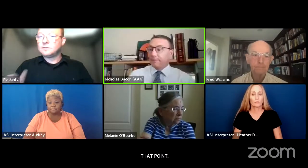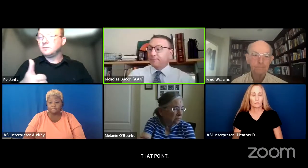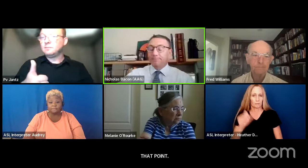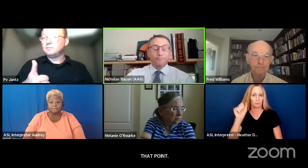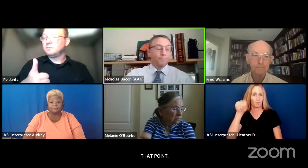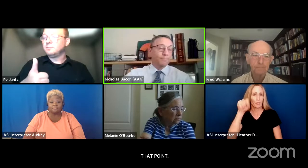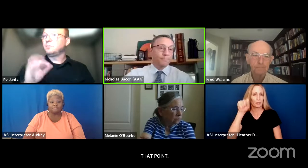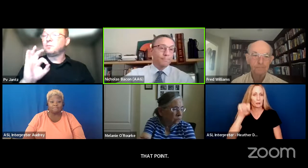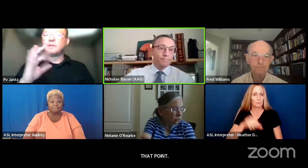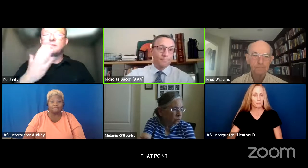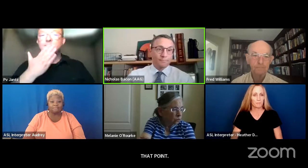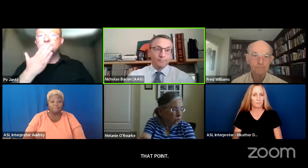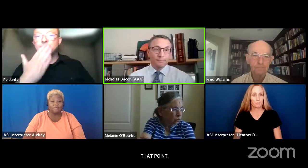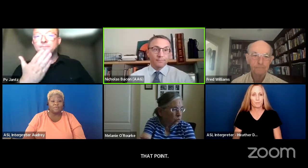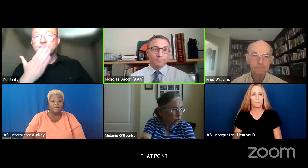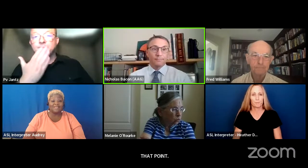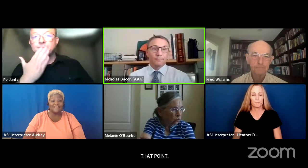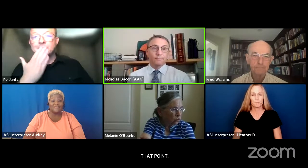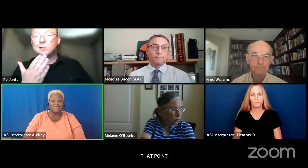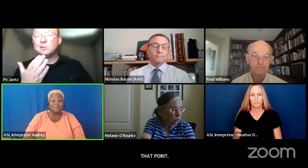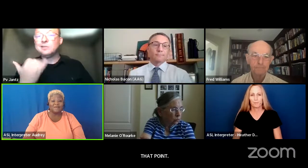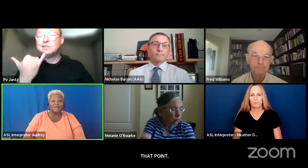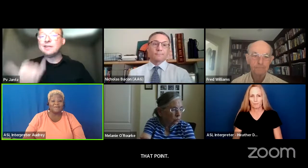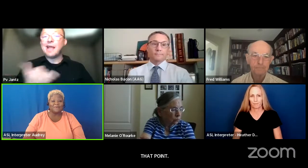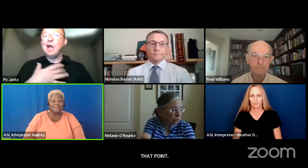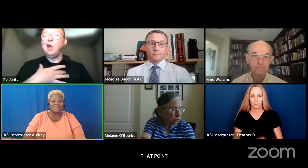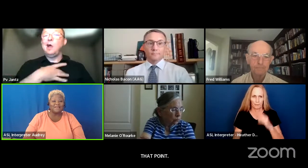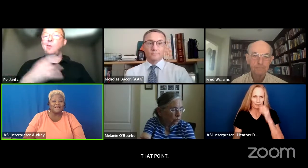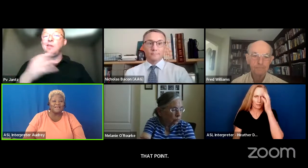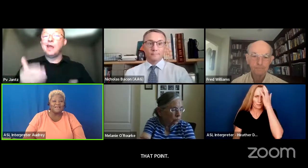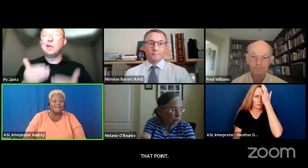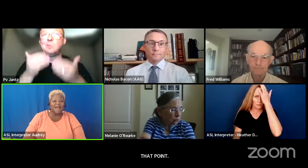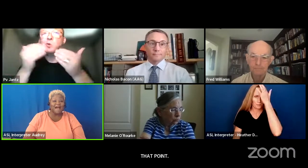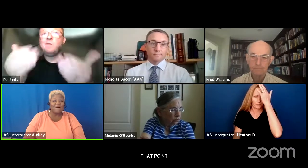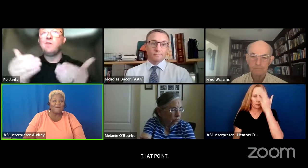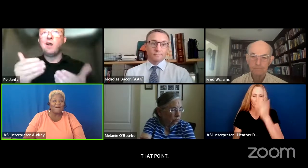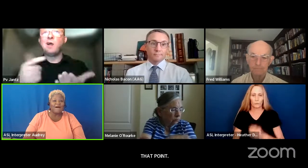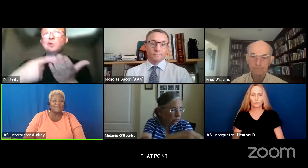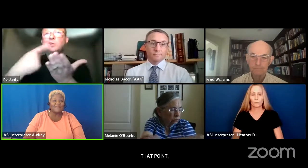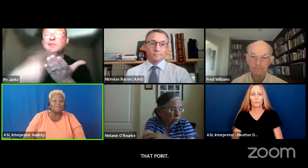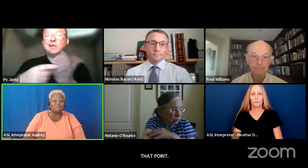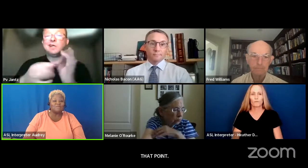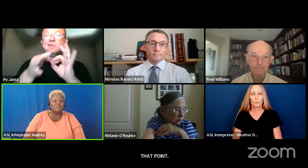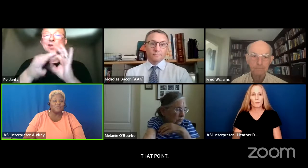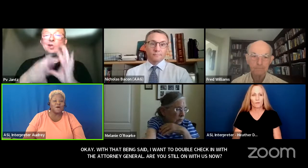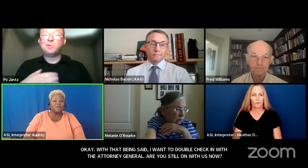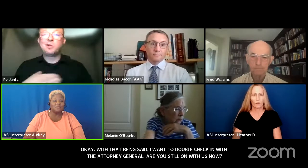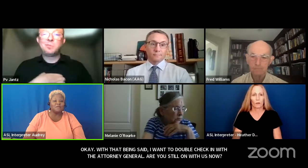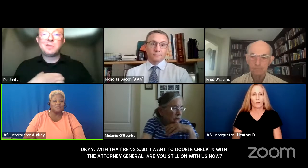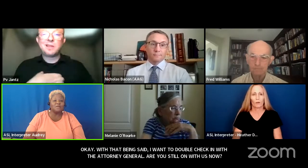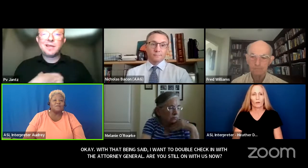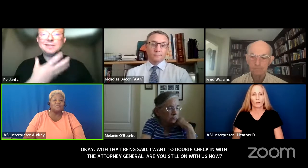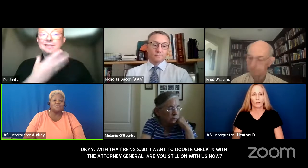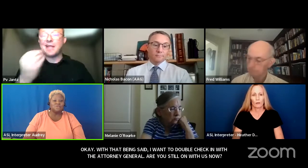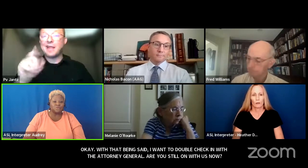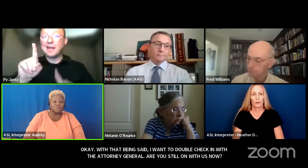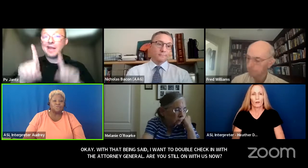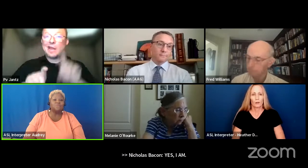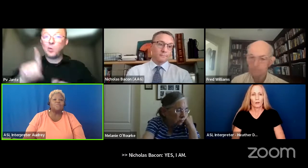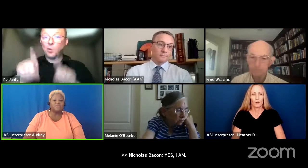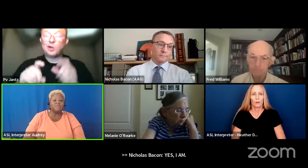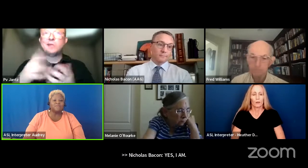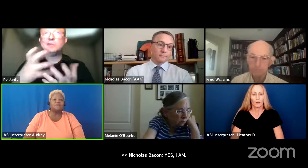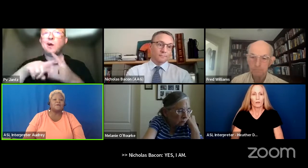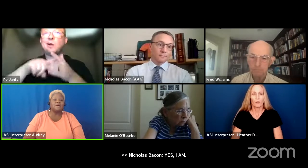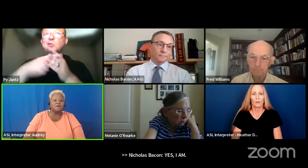Yes, I am. Great, thank you for being here with us. Now, I would like to move on